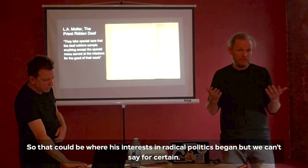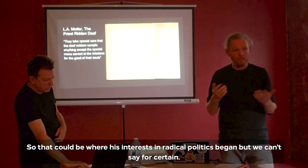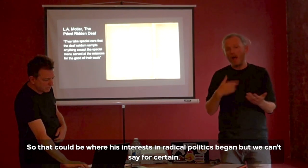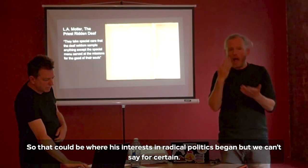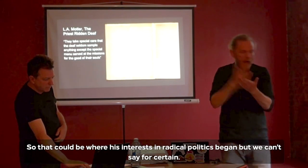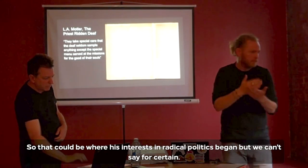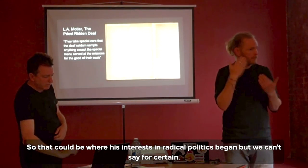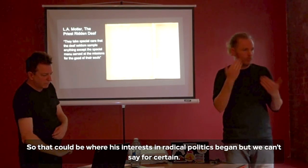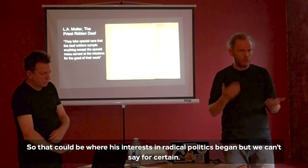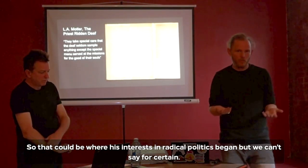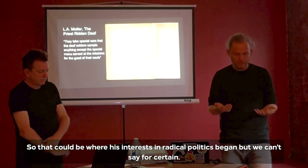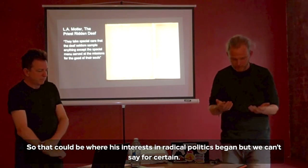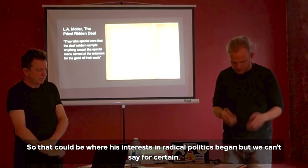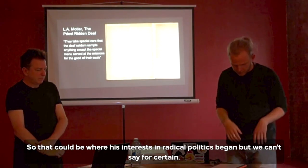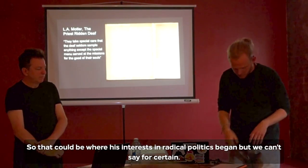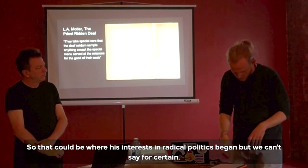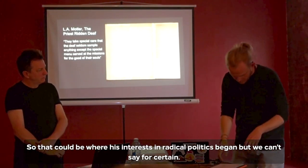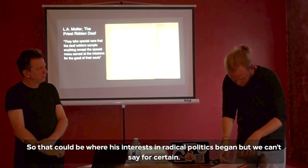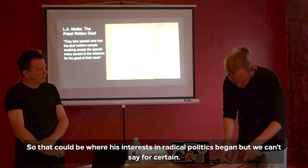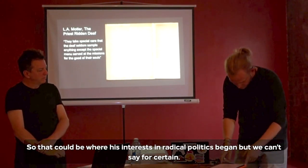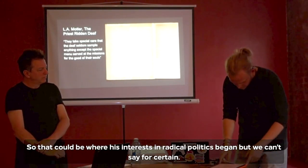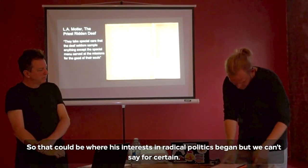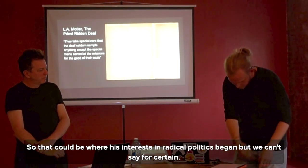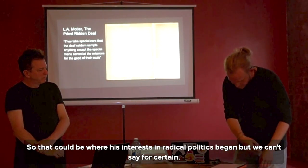his passing to radical politics was, but we can't say for certain.